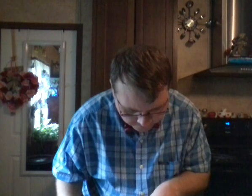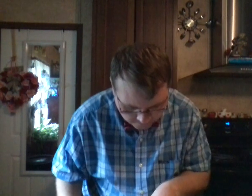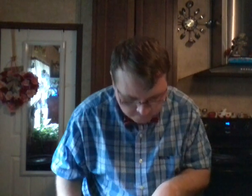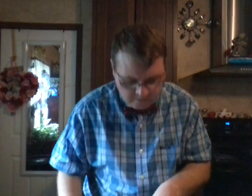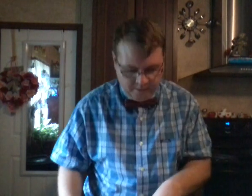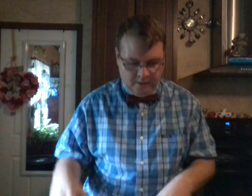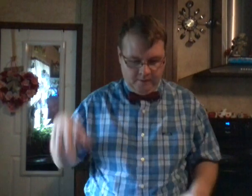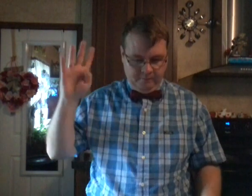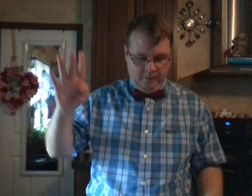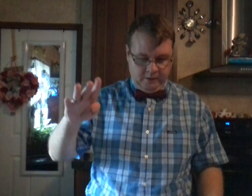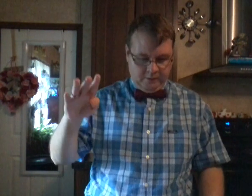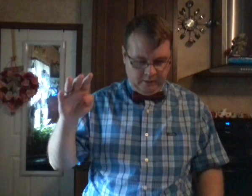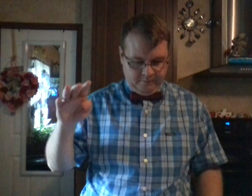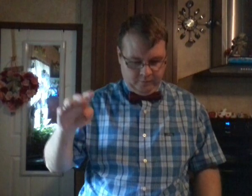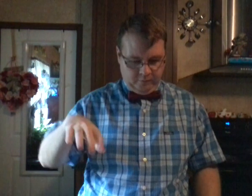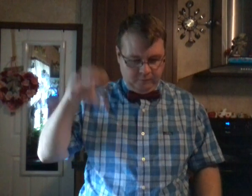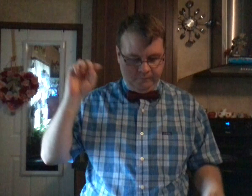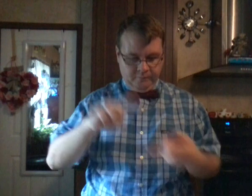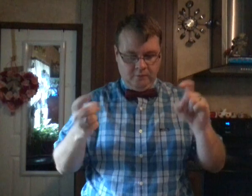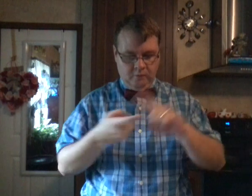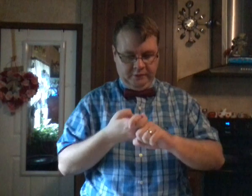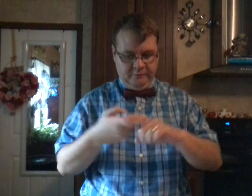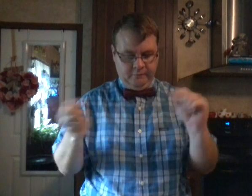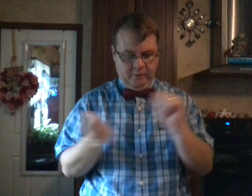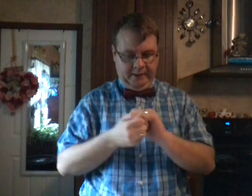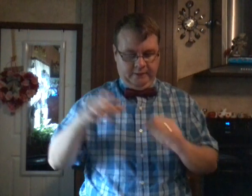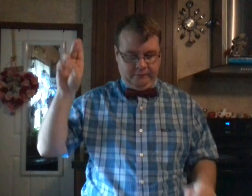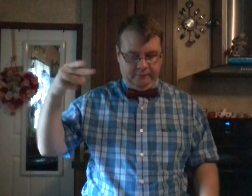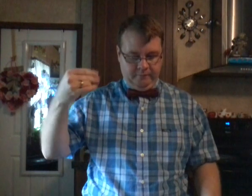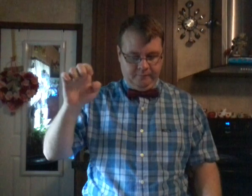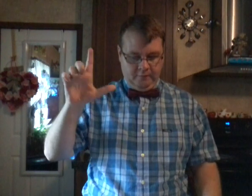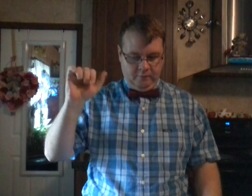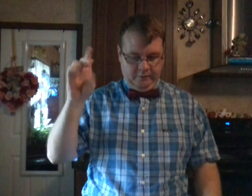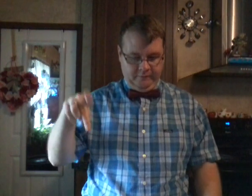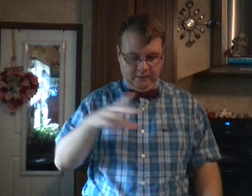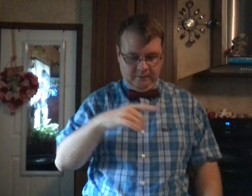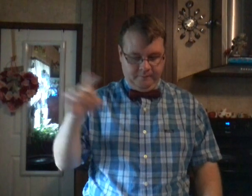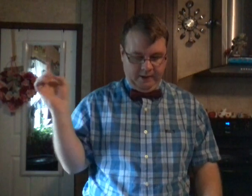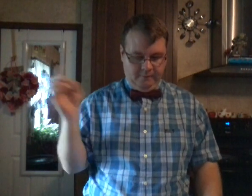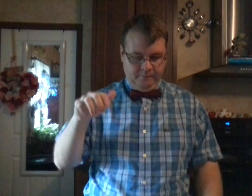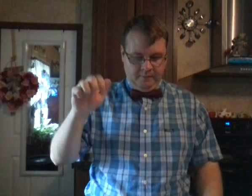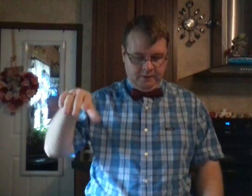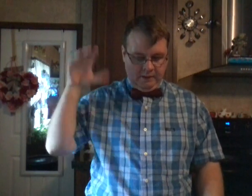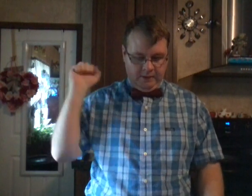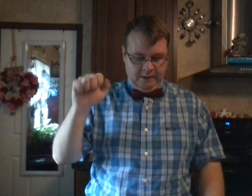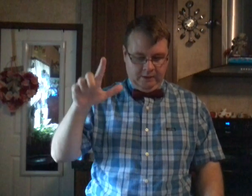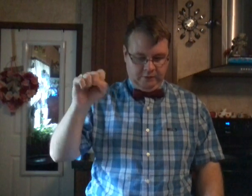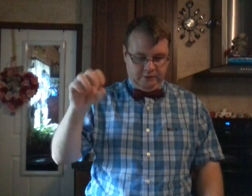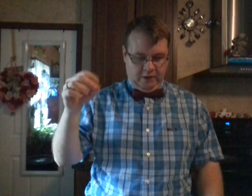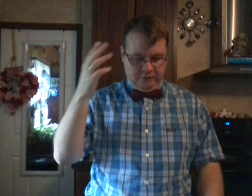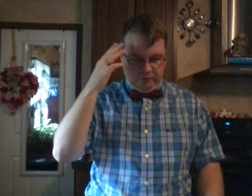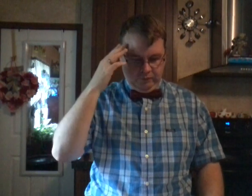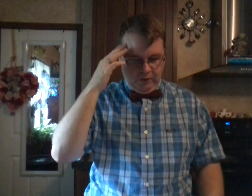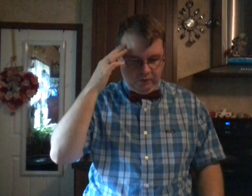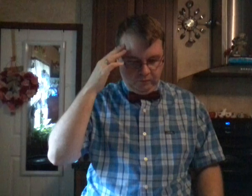And now, Bartholomew was friends with Philip, and he was also known